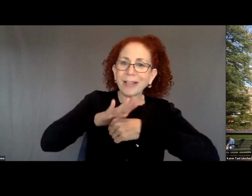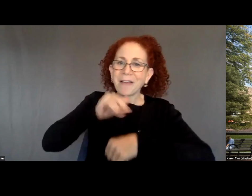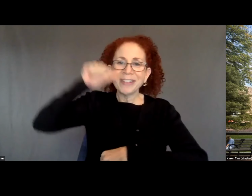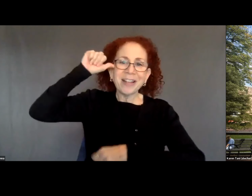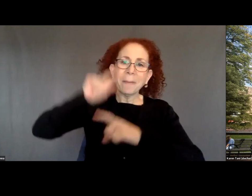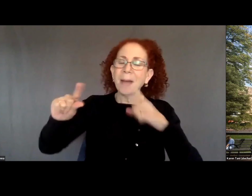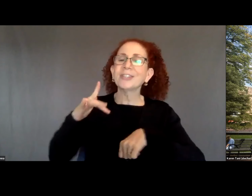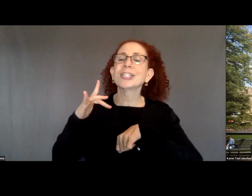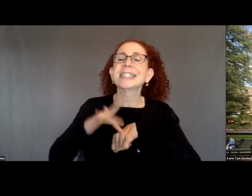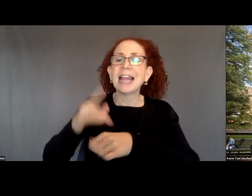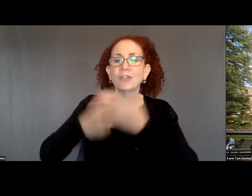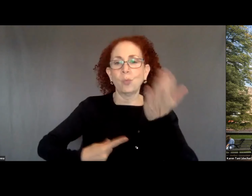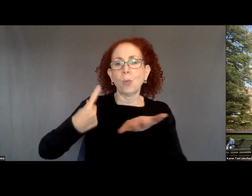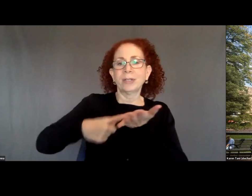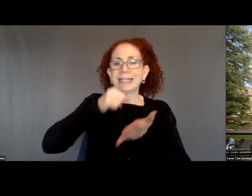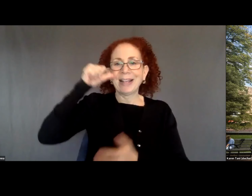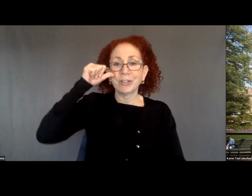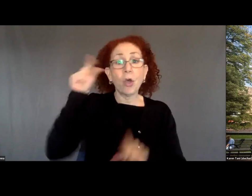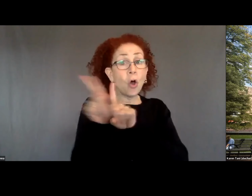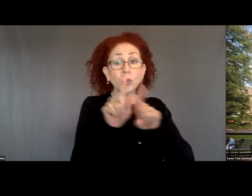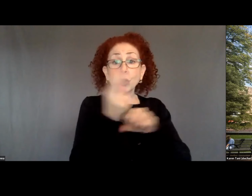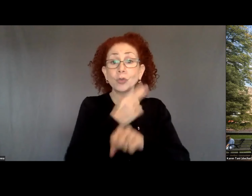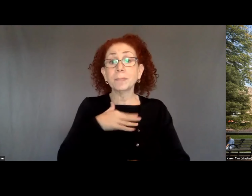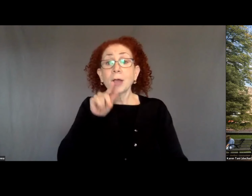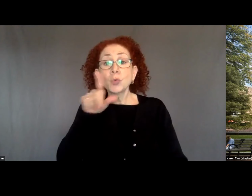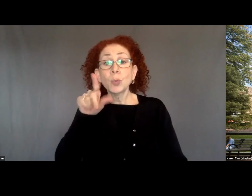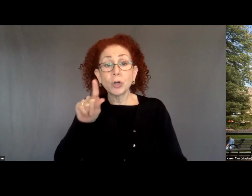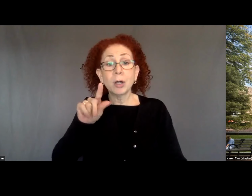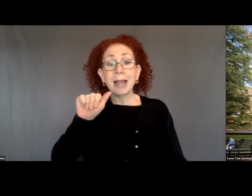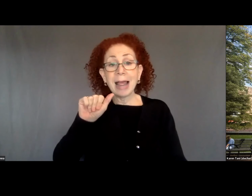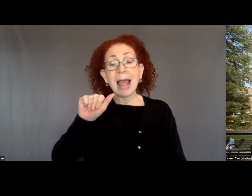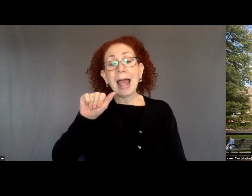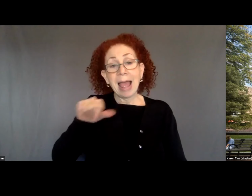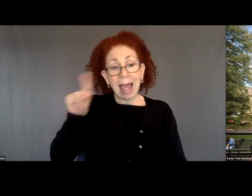just a taste of what was covered. I also used my Twitter handle, it's at